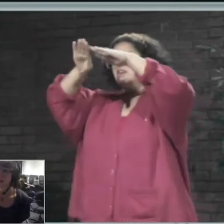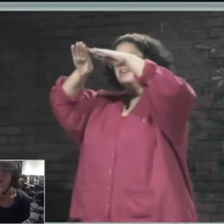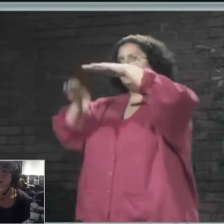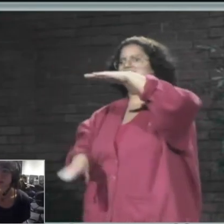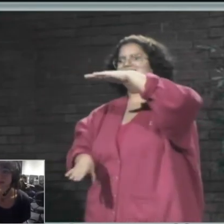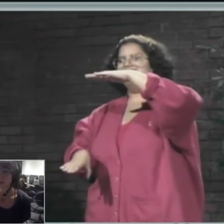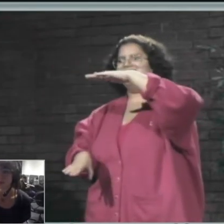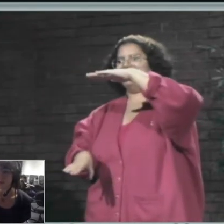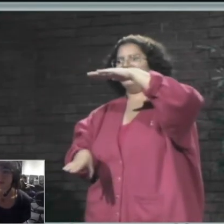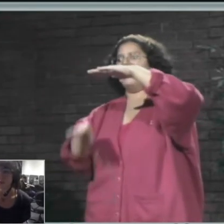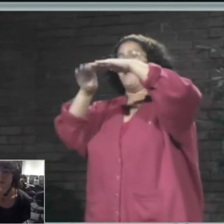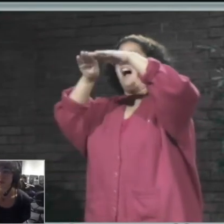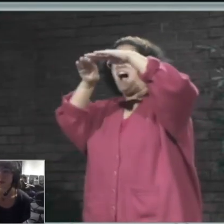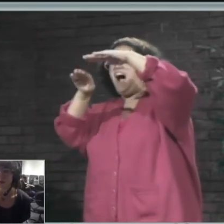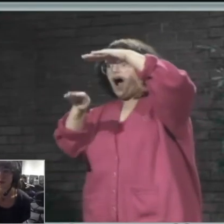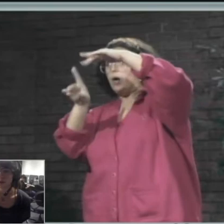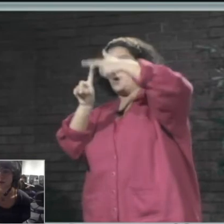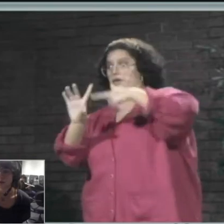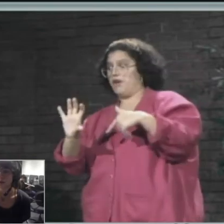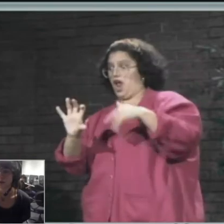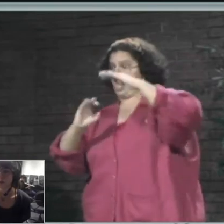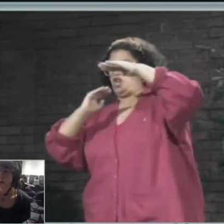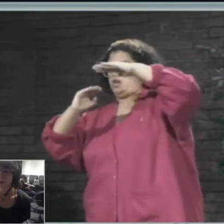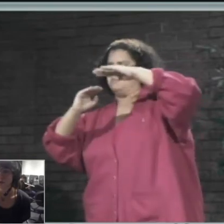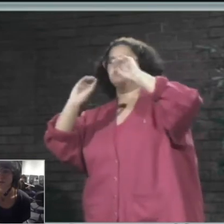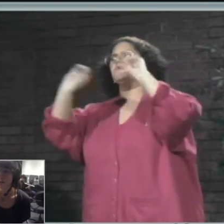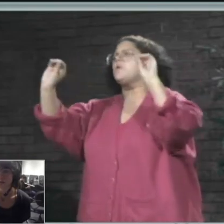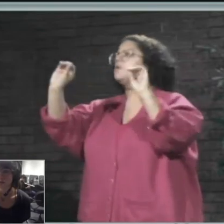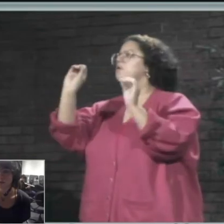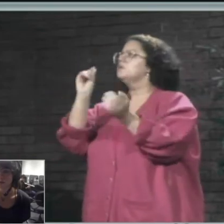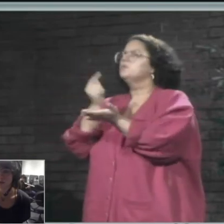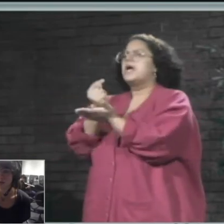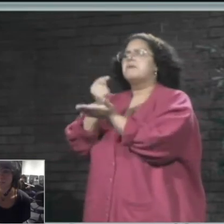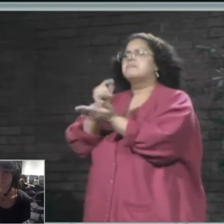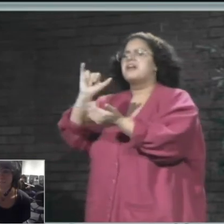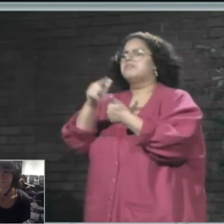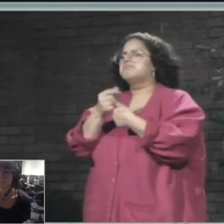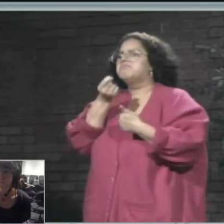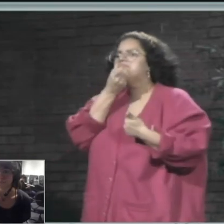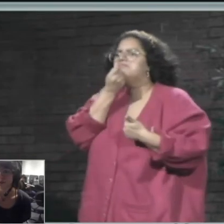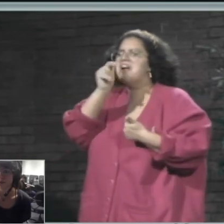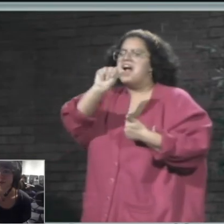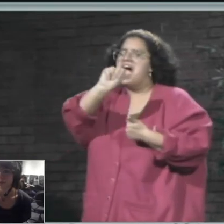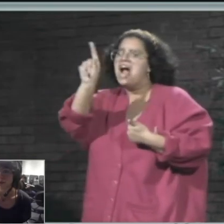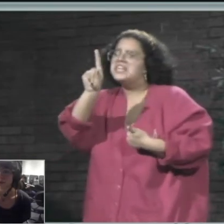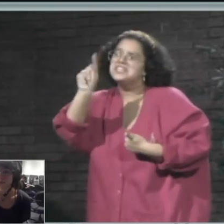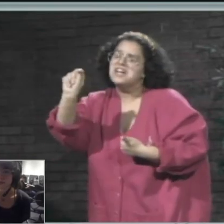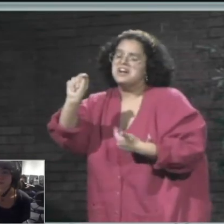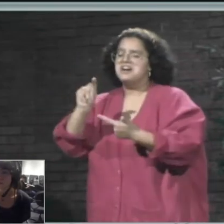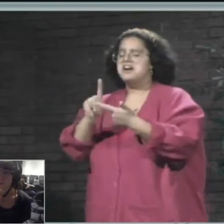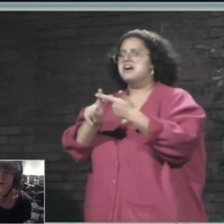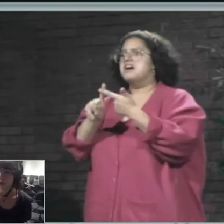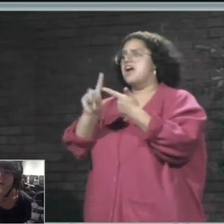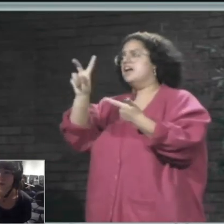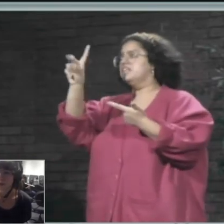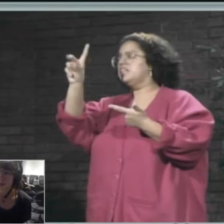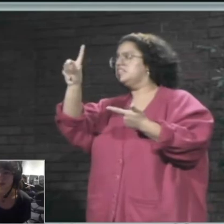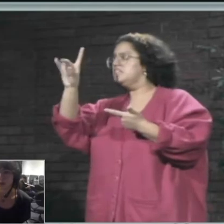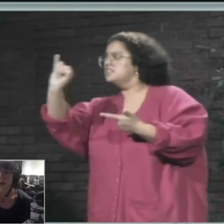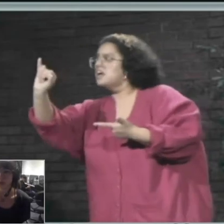once HIV enters your body, your white blood cells will go down. If you have less than 400 white blood cell count, you